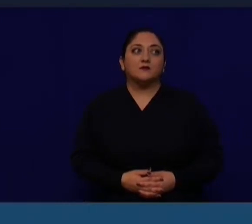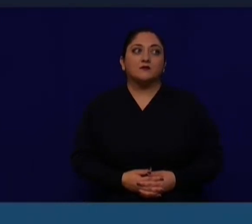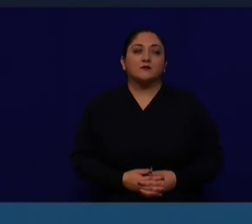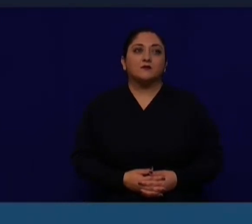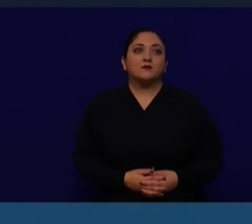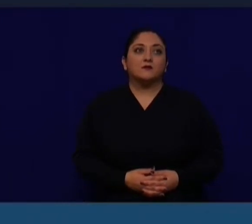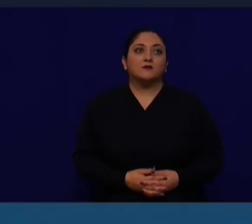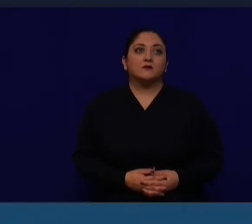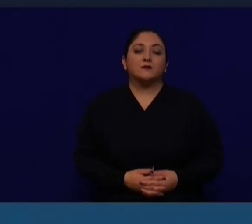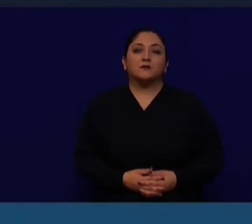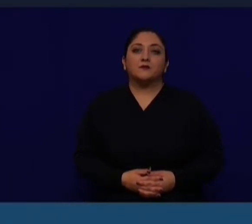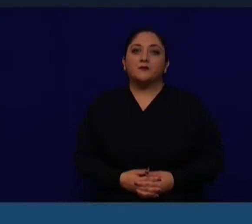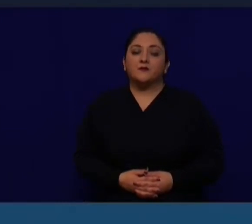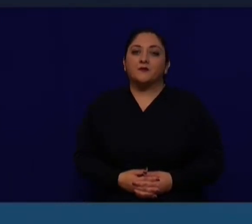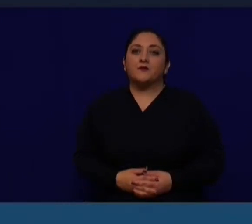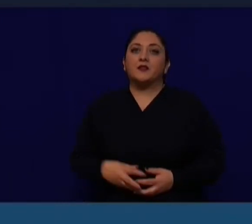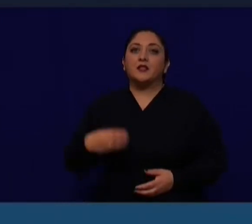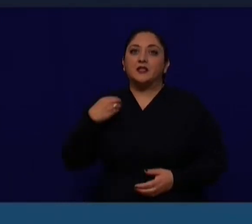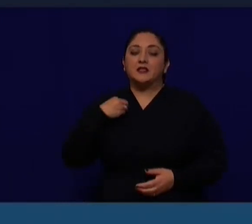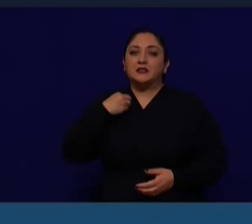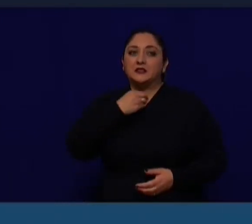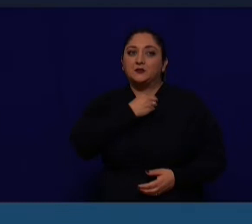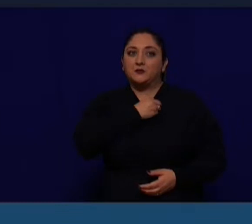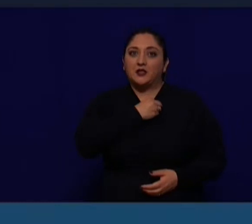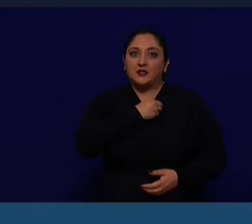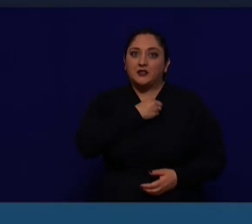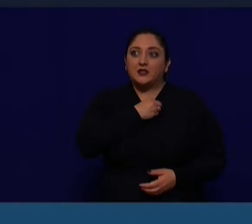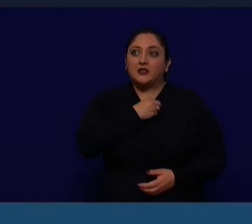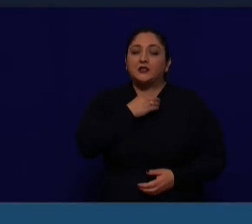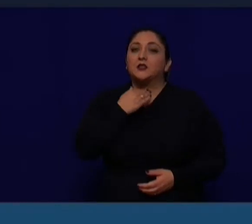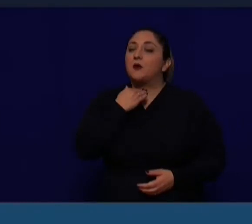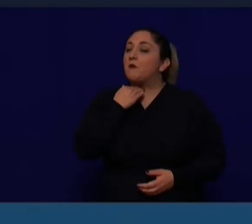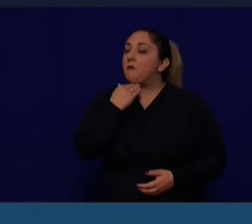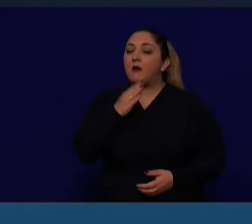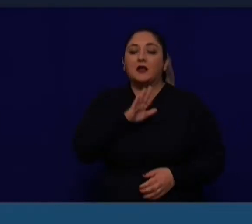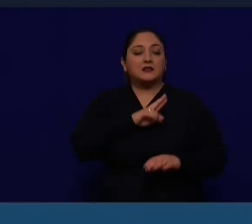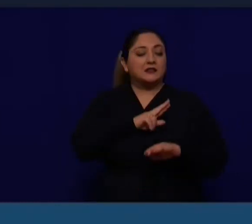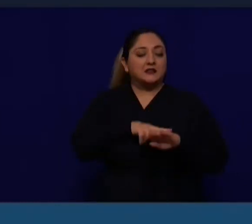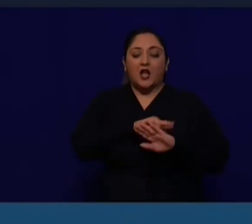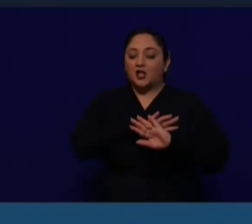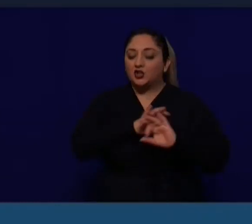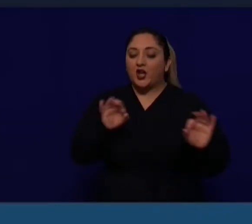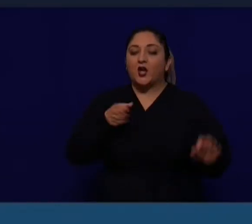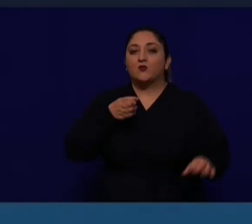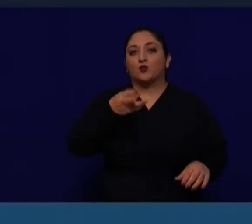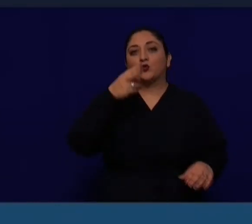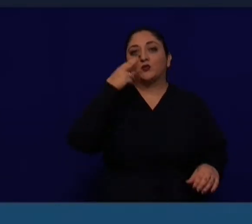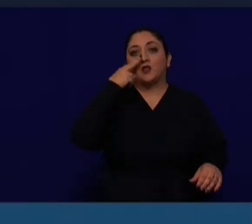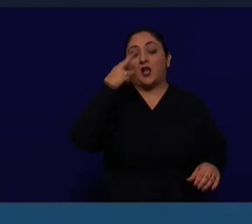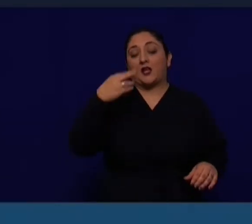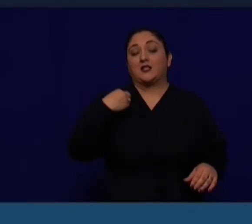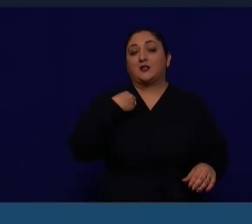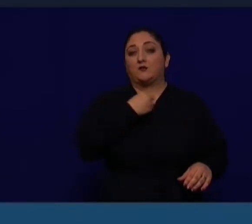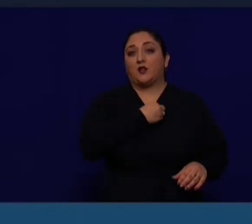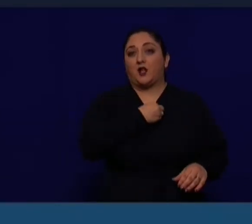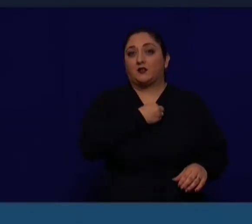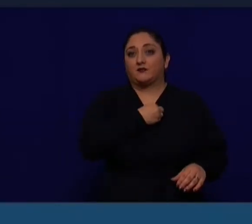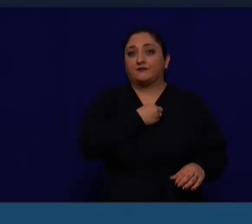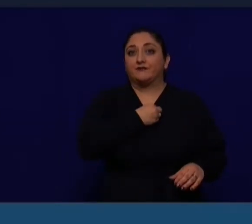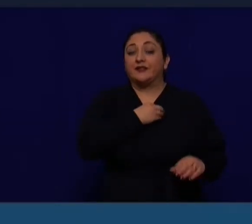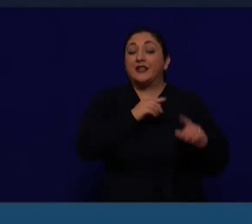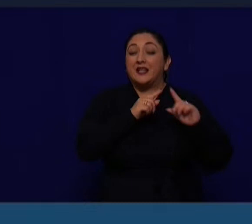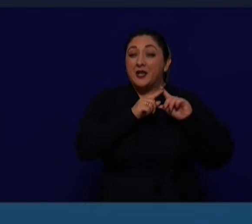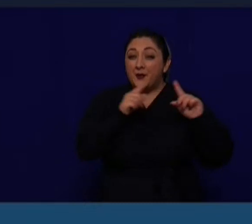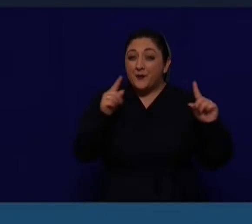mela fuq l-isptarijiet ma jistawx jidħlu persuni bil-visiting hours bħalma konna qabel. Jistaw jidħlu